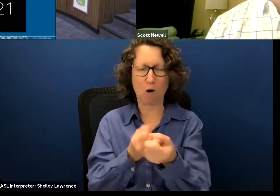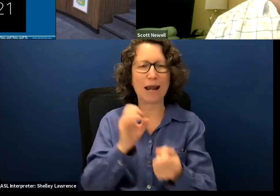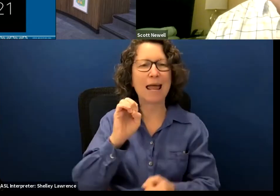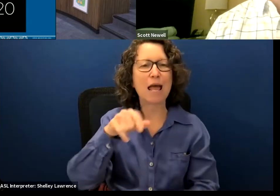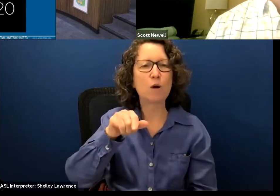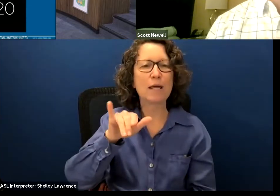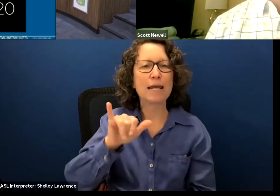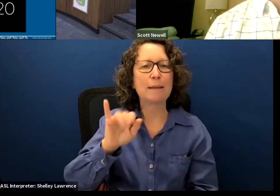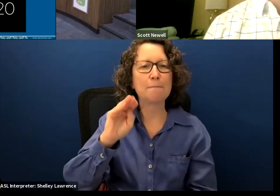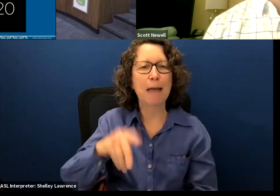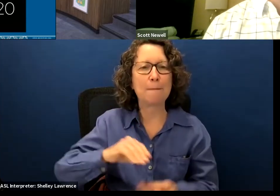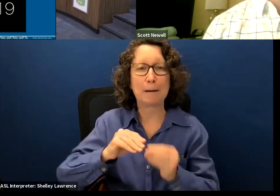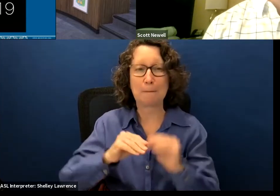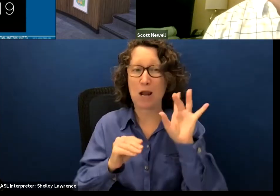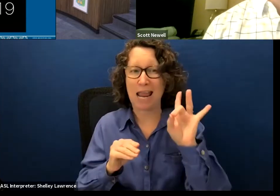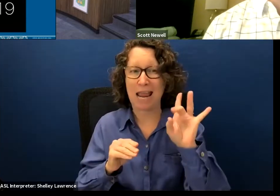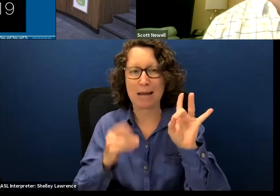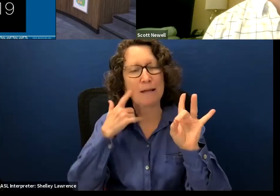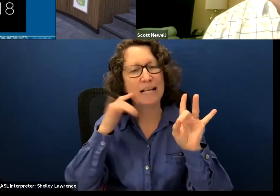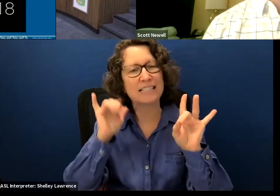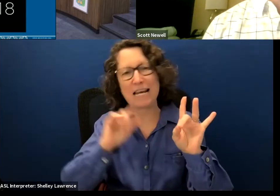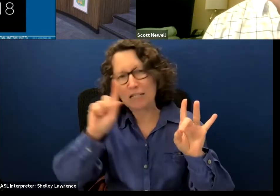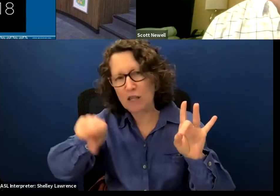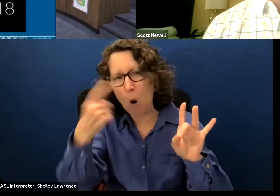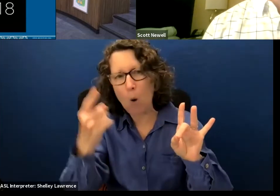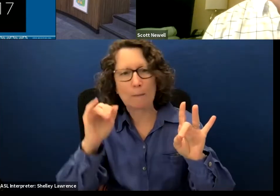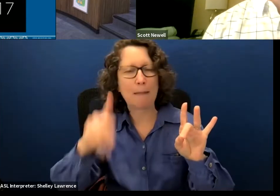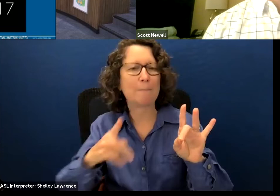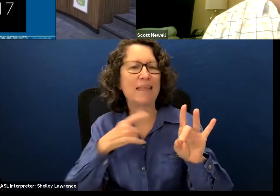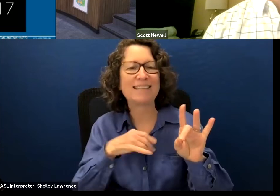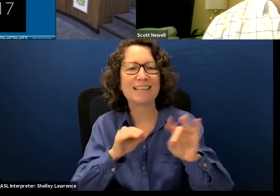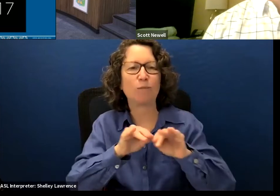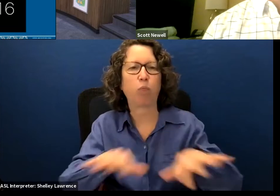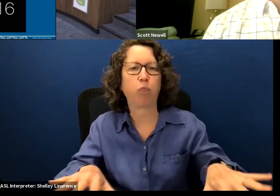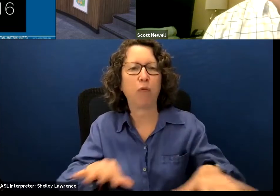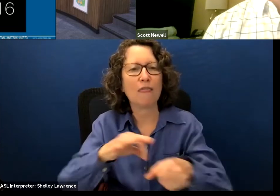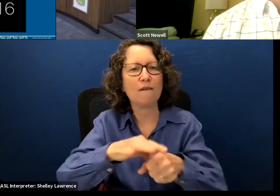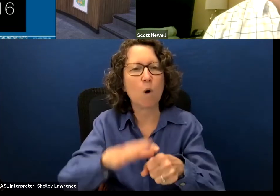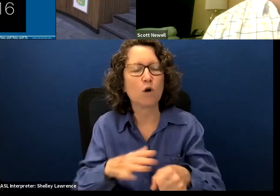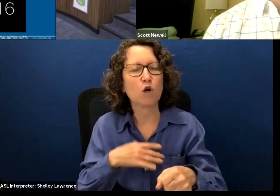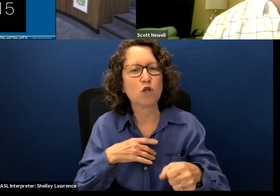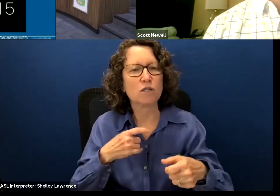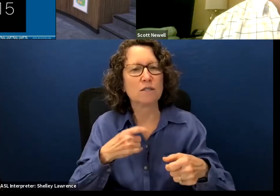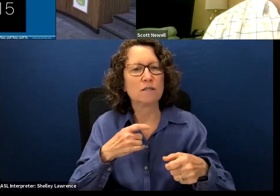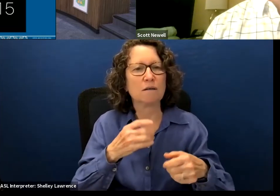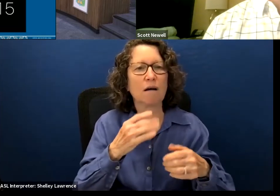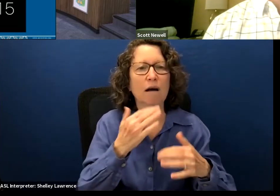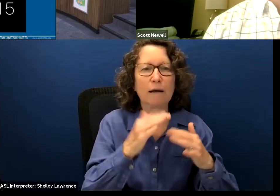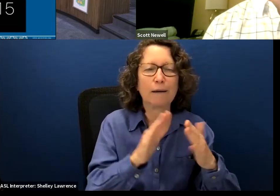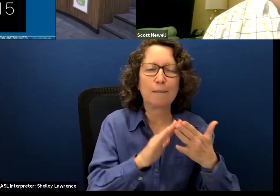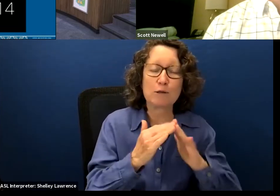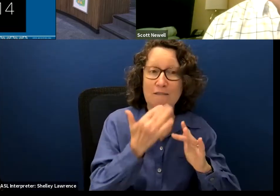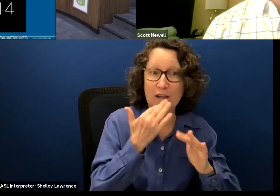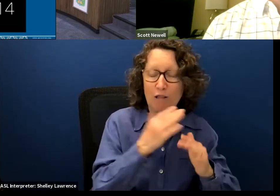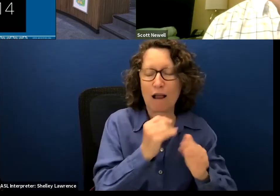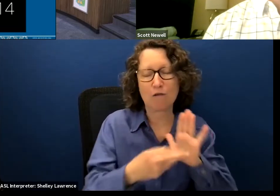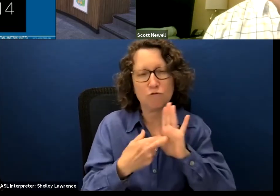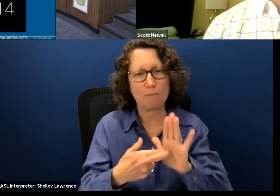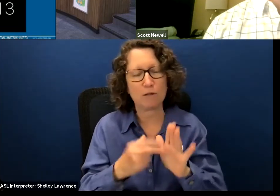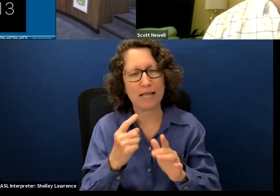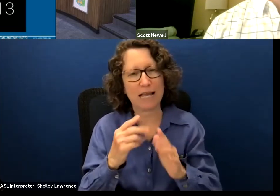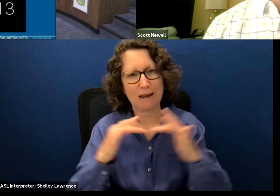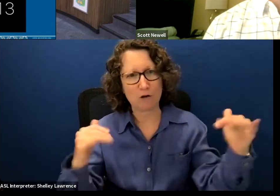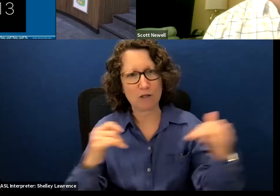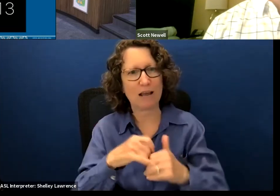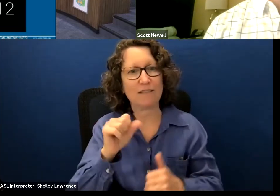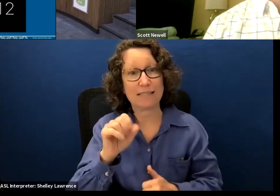equity map, Map A, because it is the only map that doesn't dilute the voting power of communities of color and properly represents the diversity